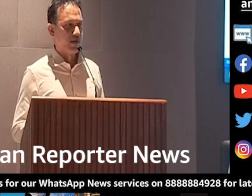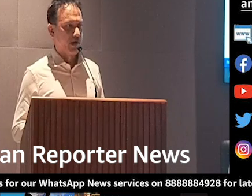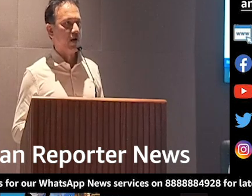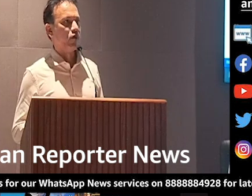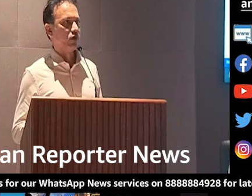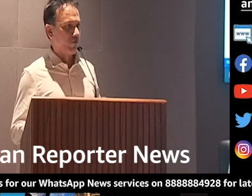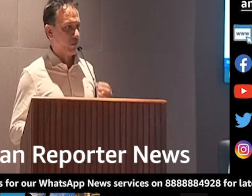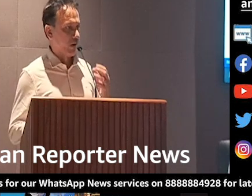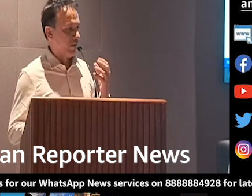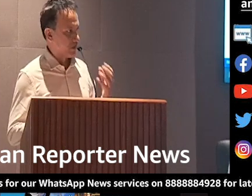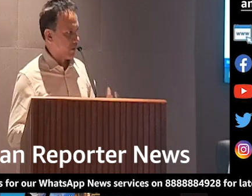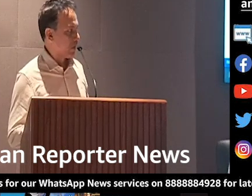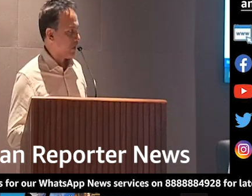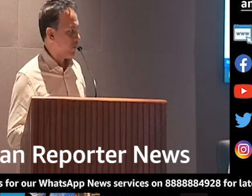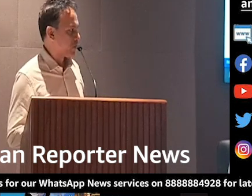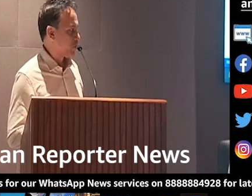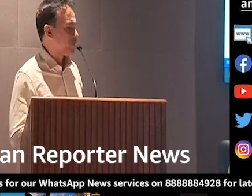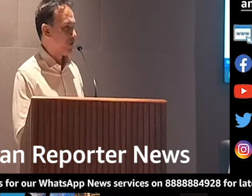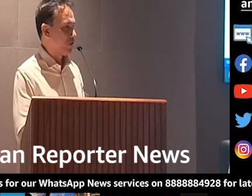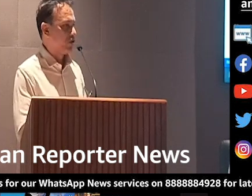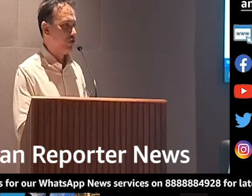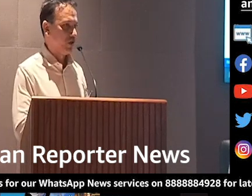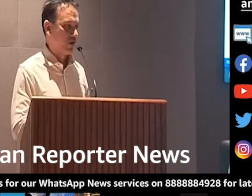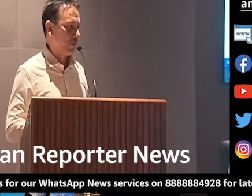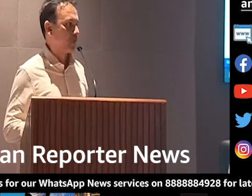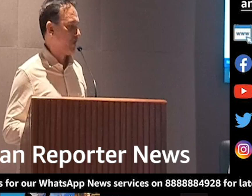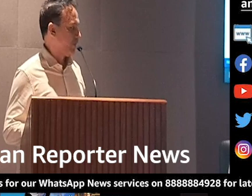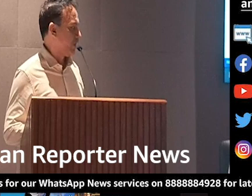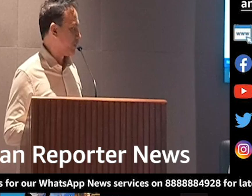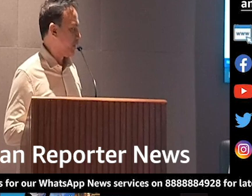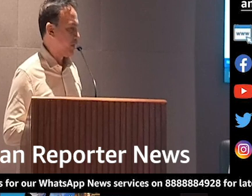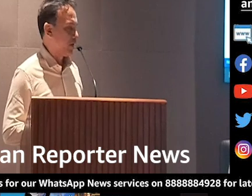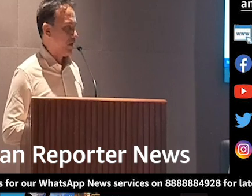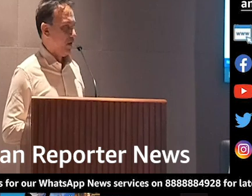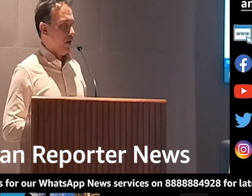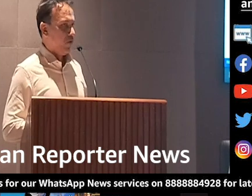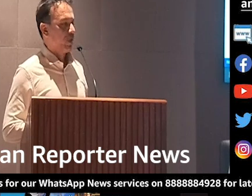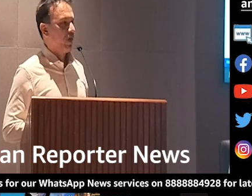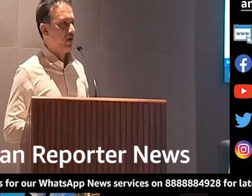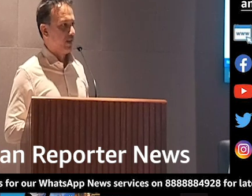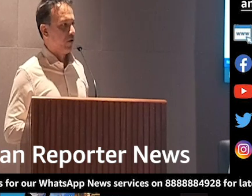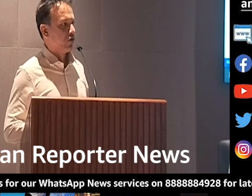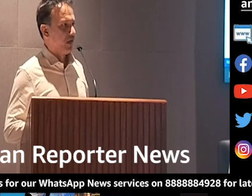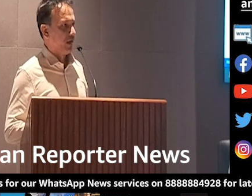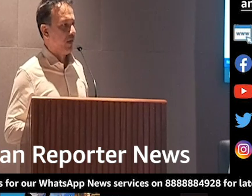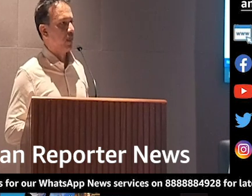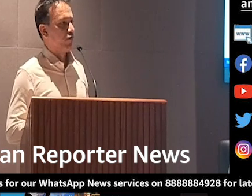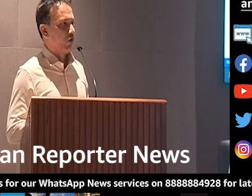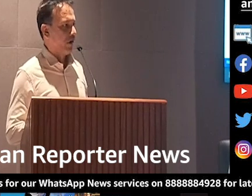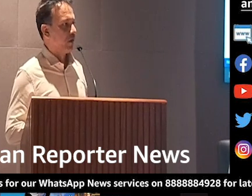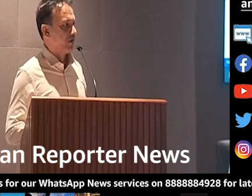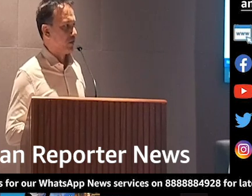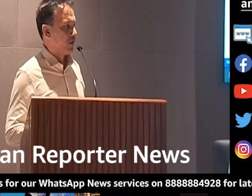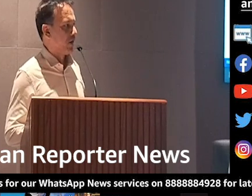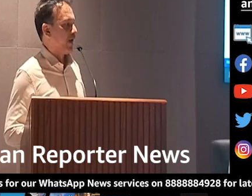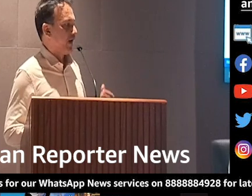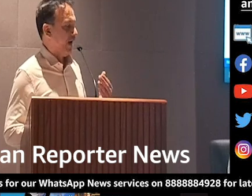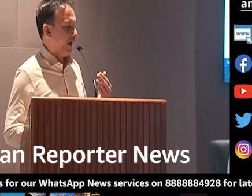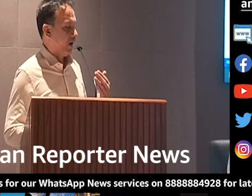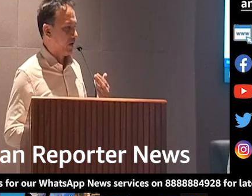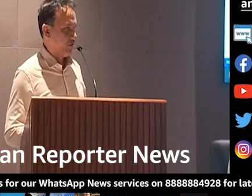a great time. I know there might be some inconvenience caused because of the sheer numbers that we are expecting. More than 10,000 delegates have already